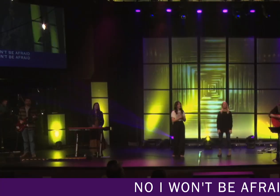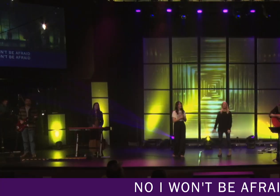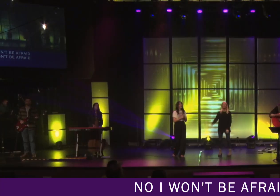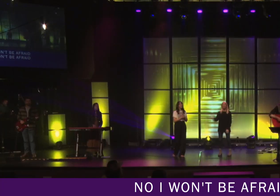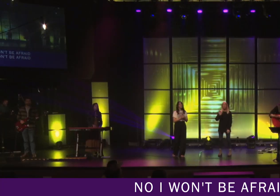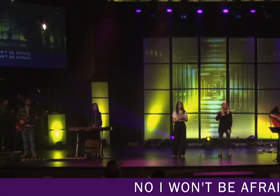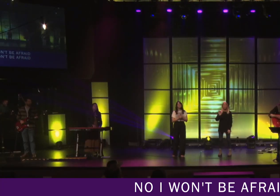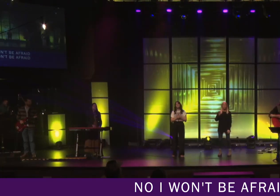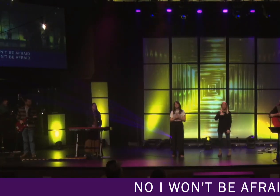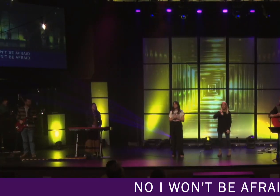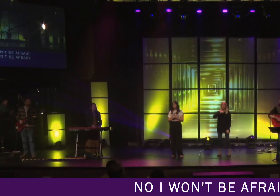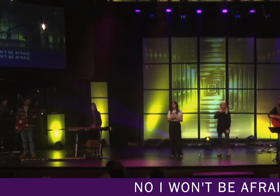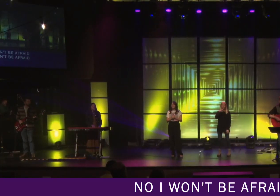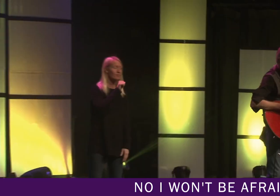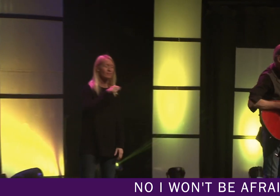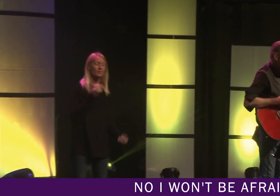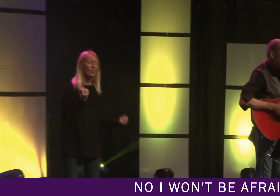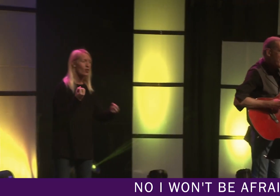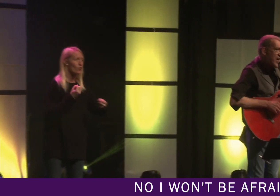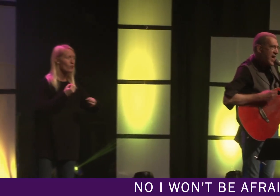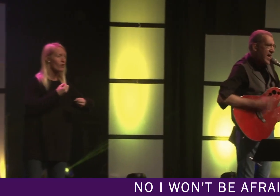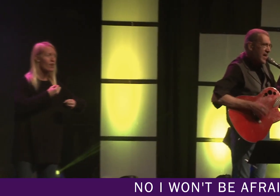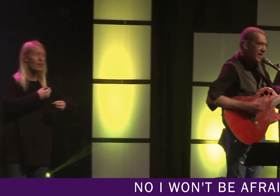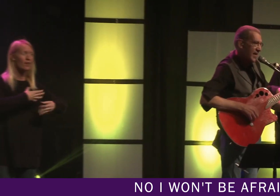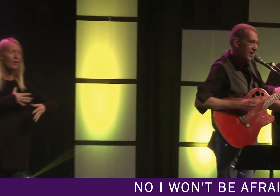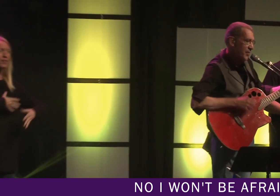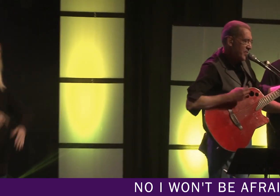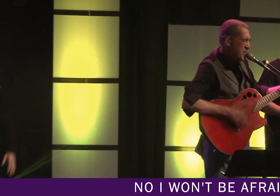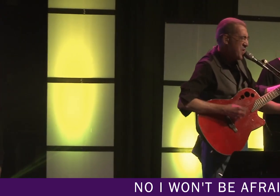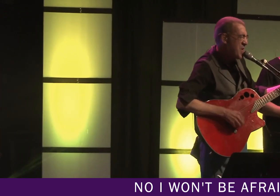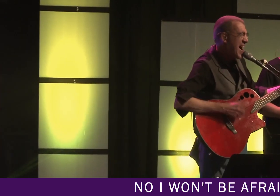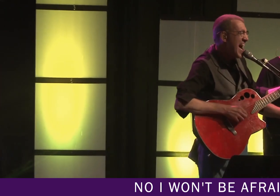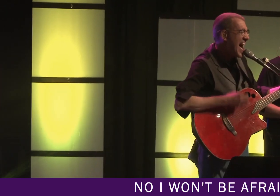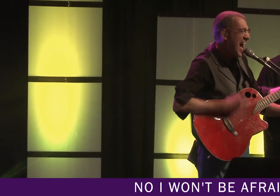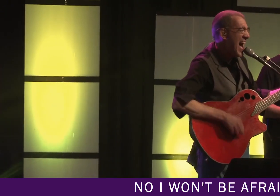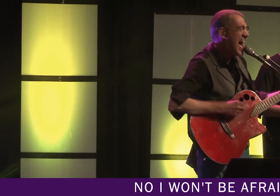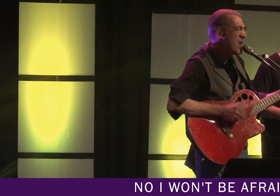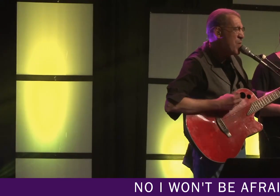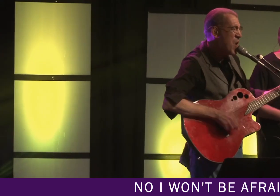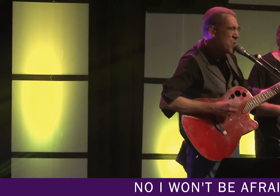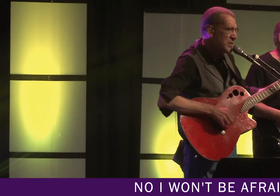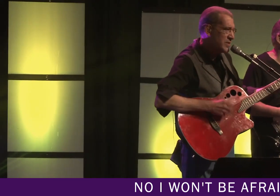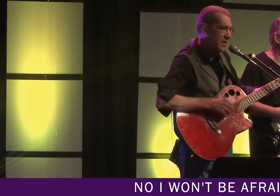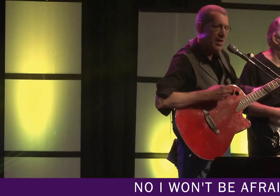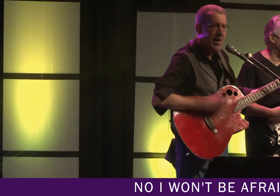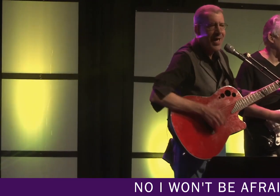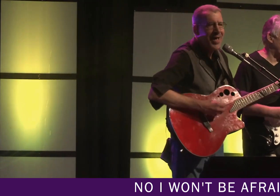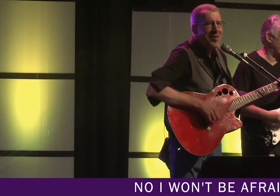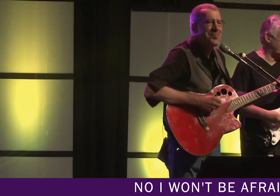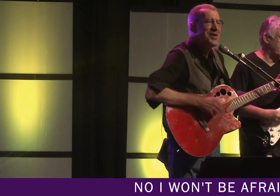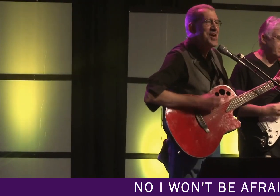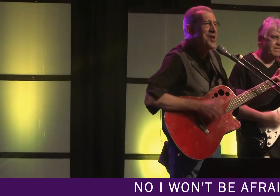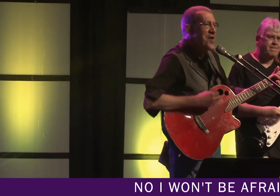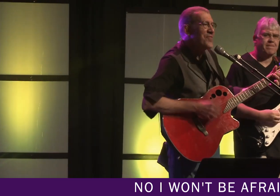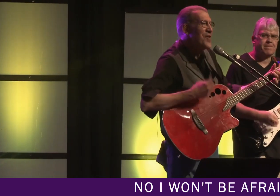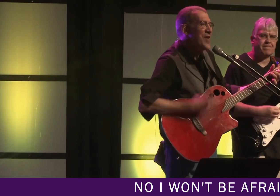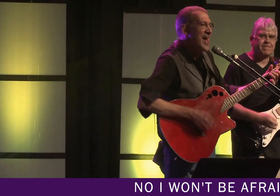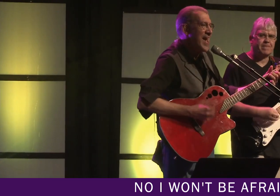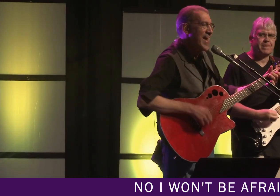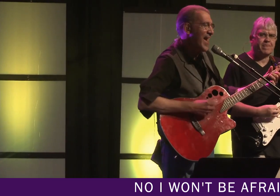No, I won't be afraid. No, I won't